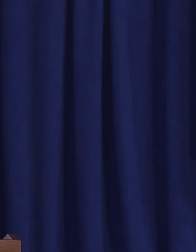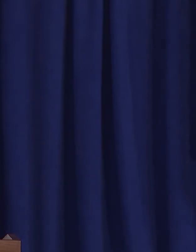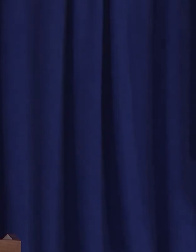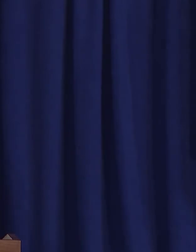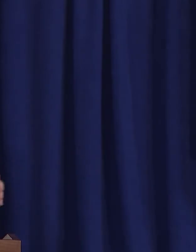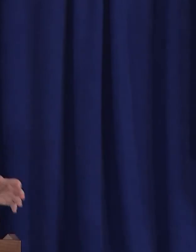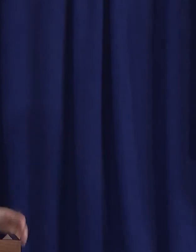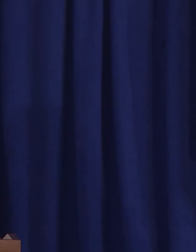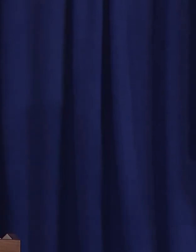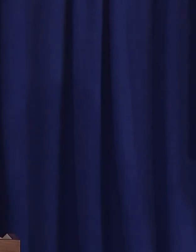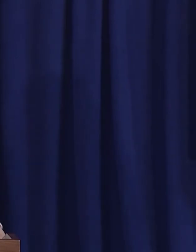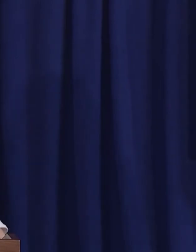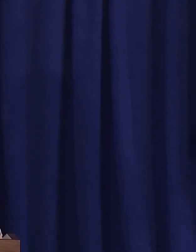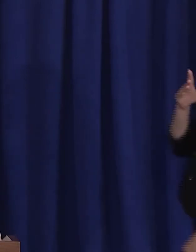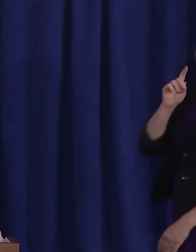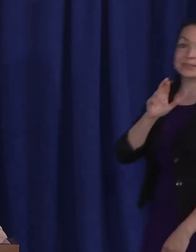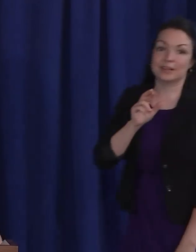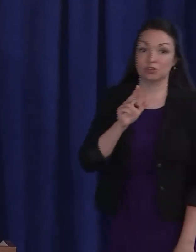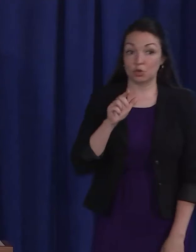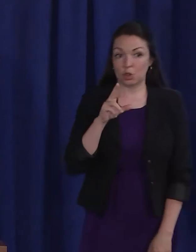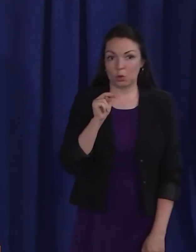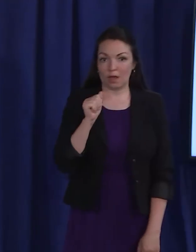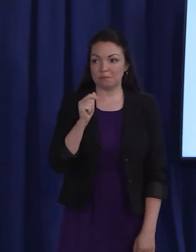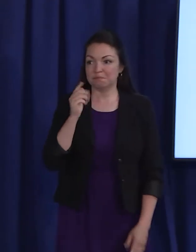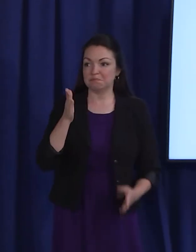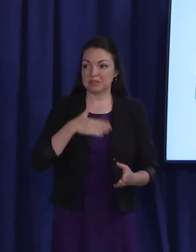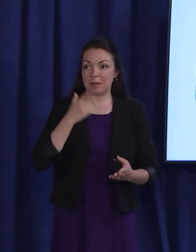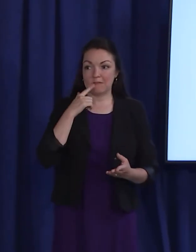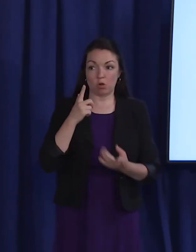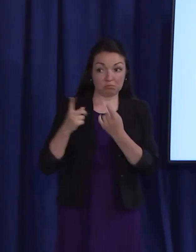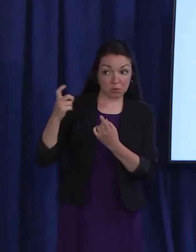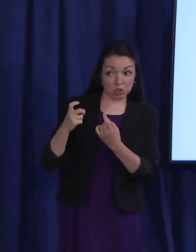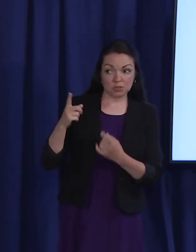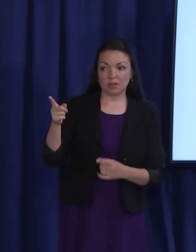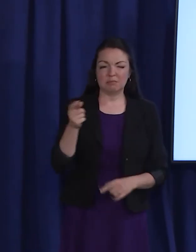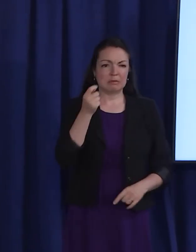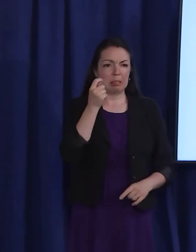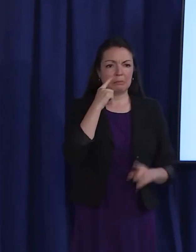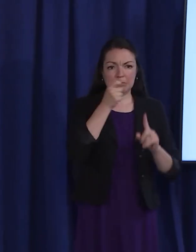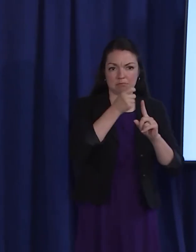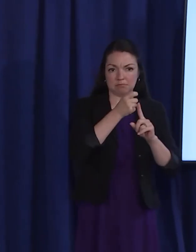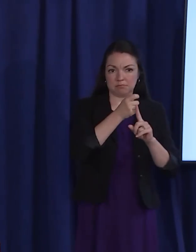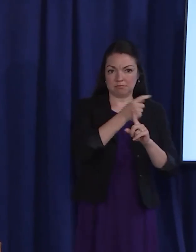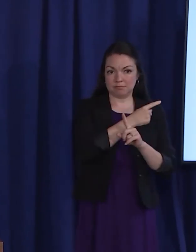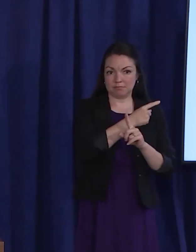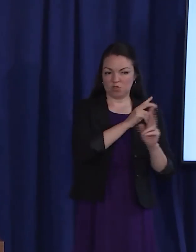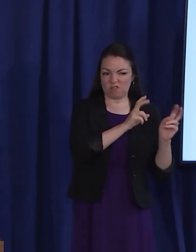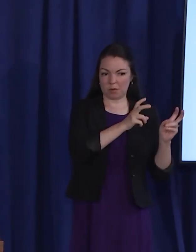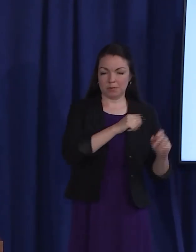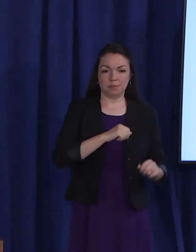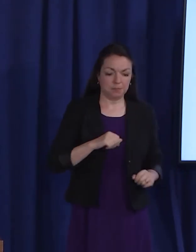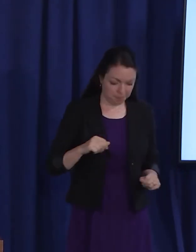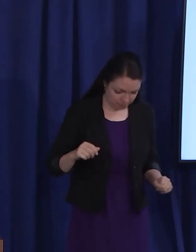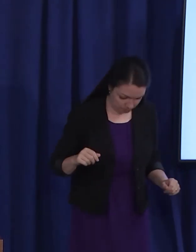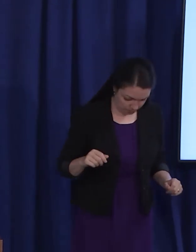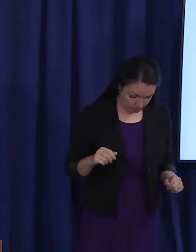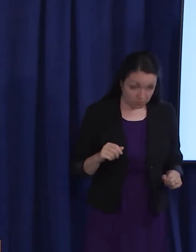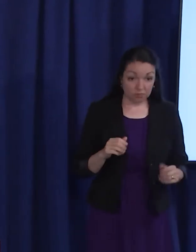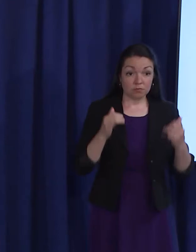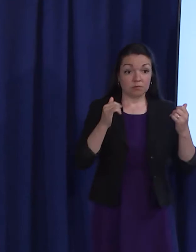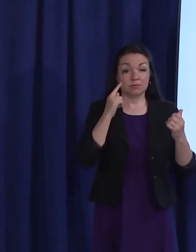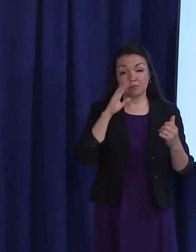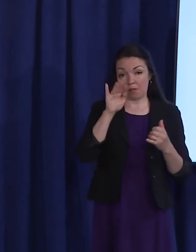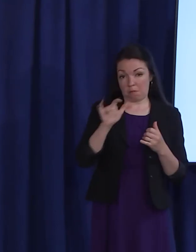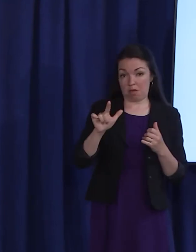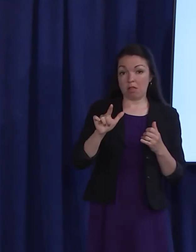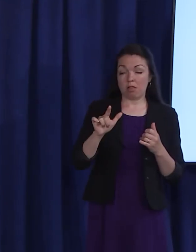Thanks, Dr. Luna. Happy to take questions. Dr. Irwin, kind of a little bit off topic, but, sorry. There is a bill right now pending